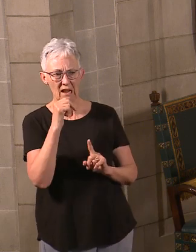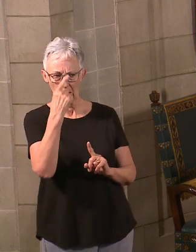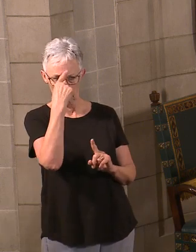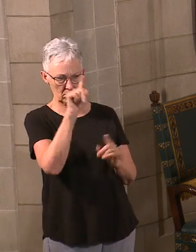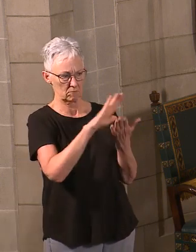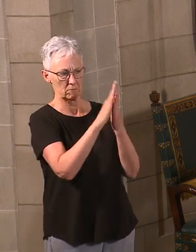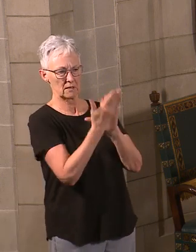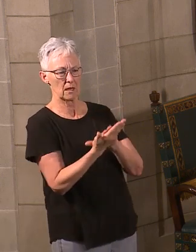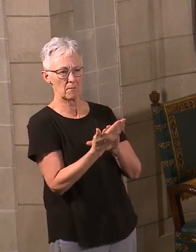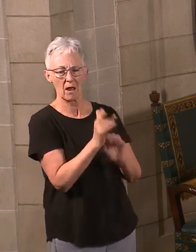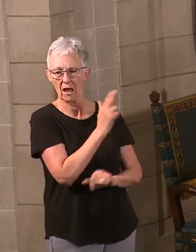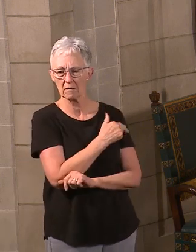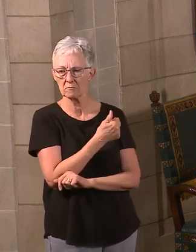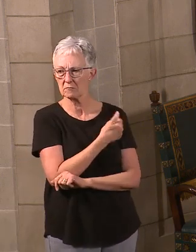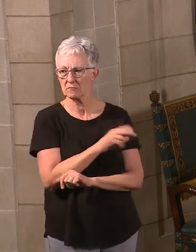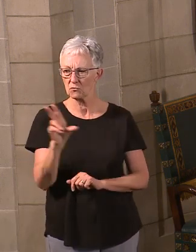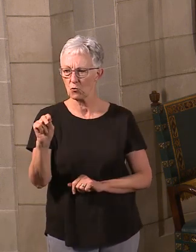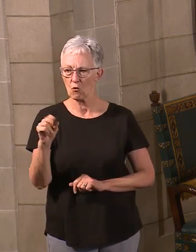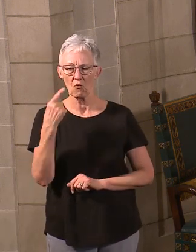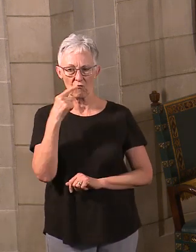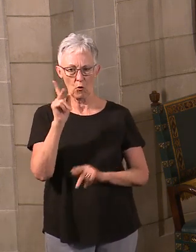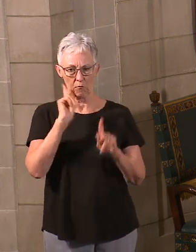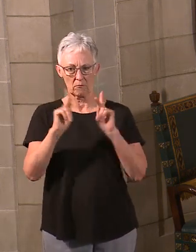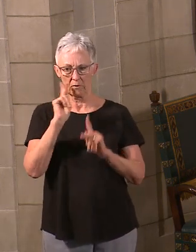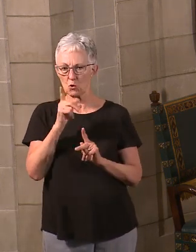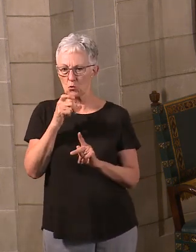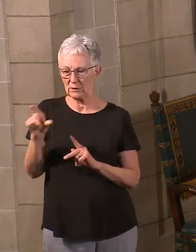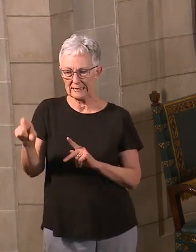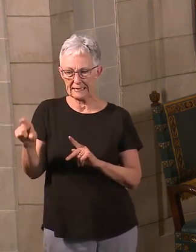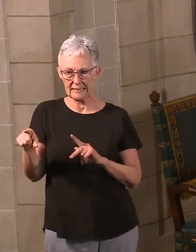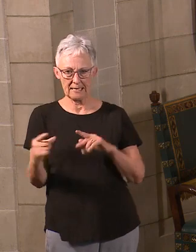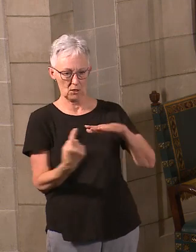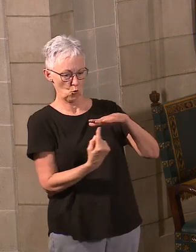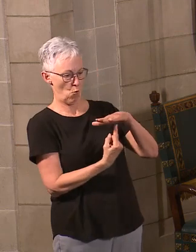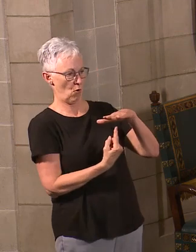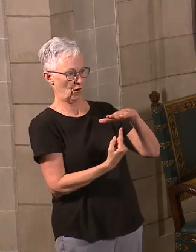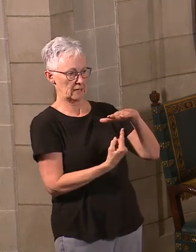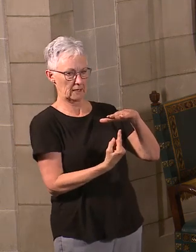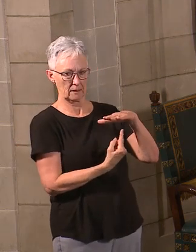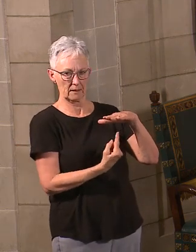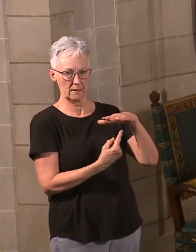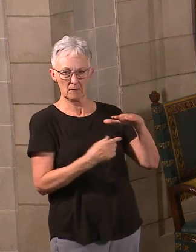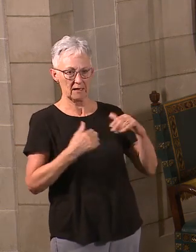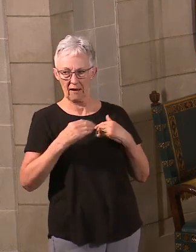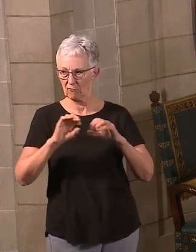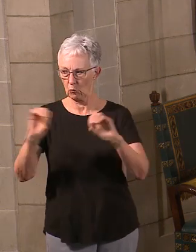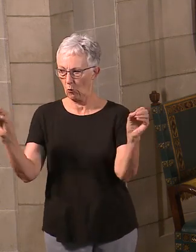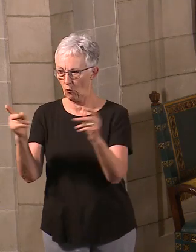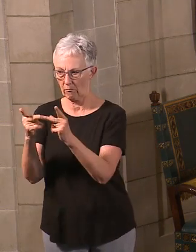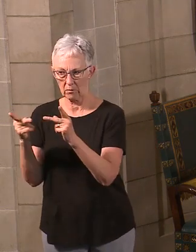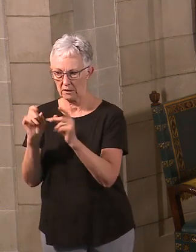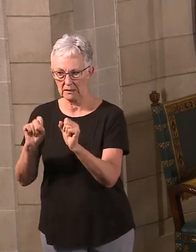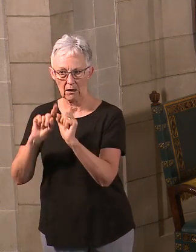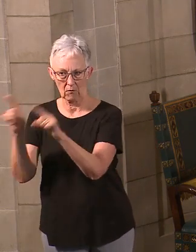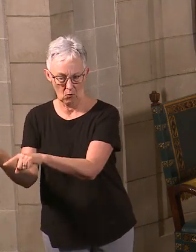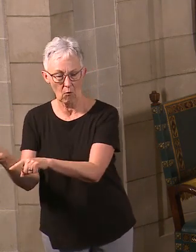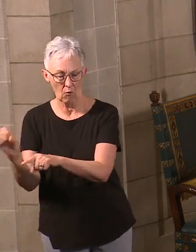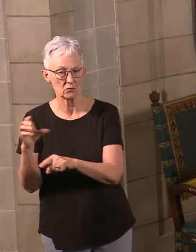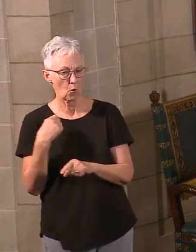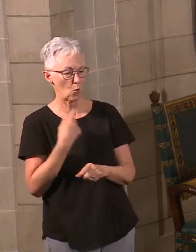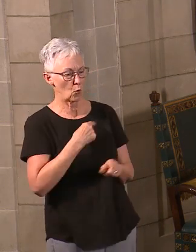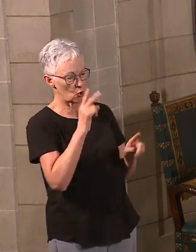that quarantine and convalescence aspect of it. So there's a number of hotels that we're reviewing to be able to use for that. And